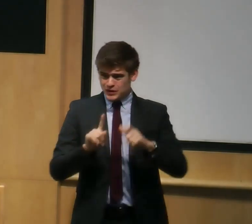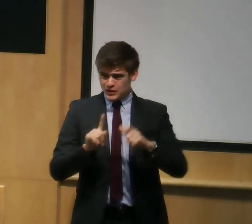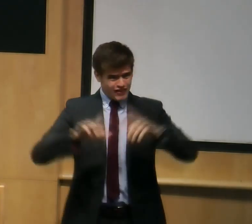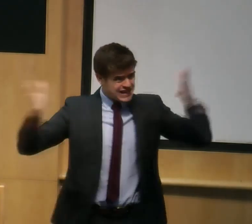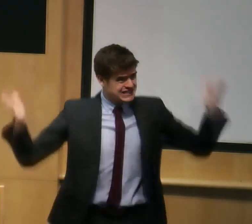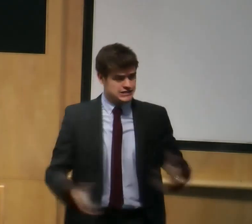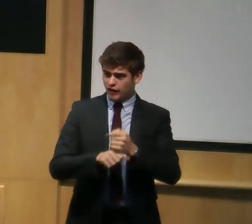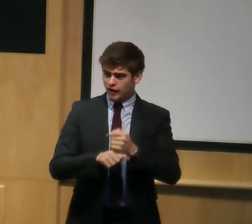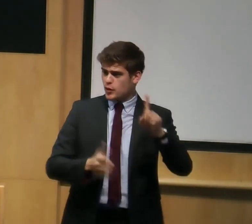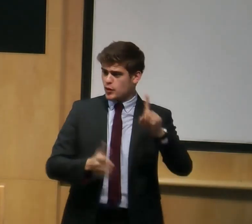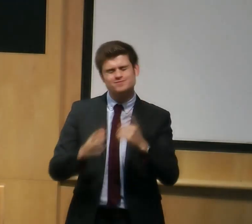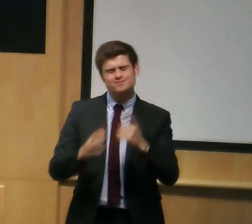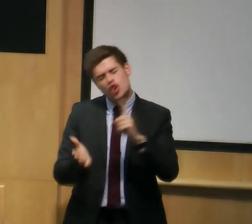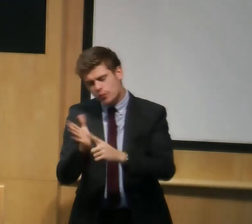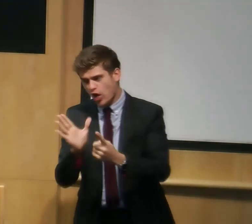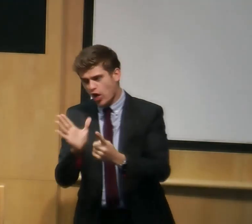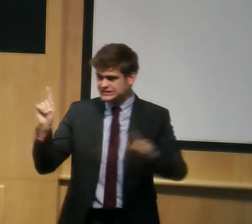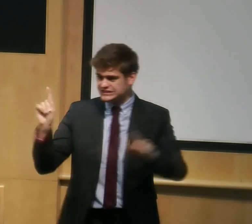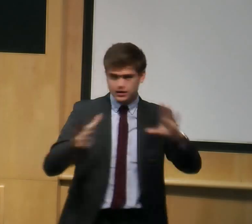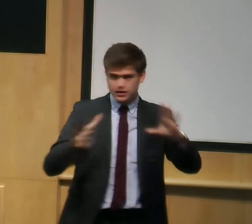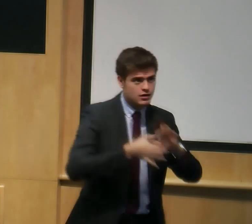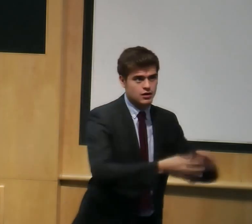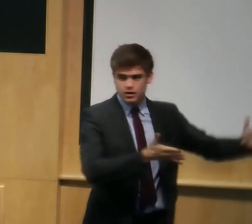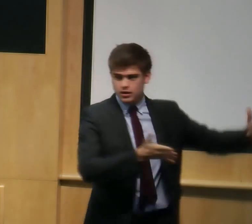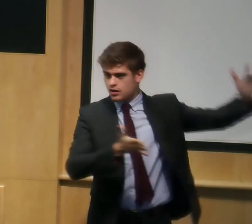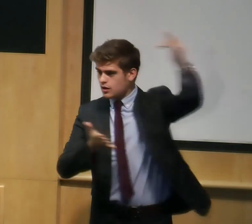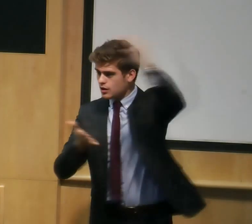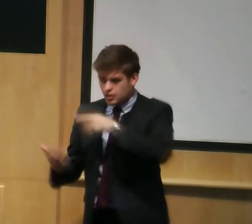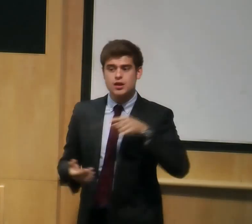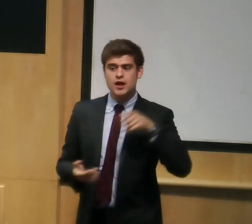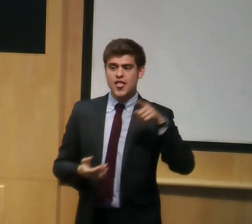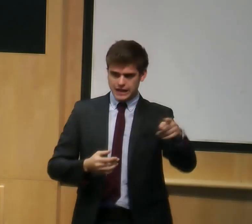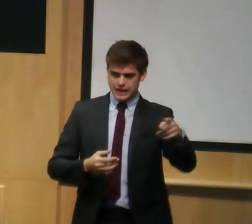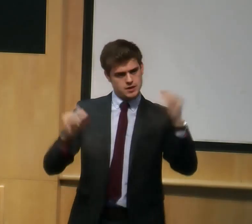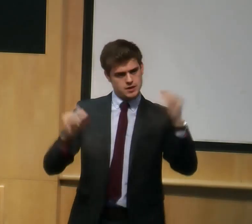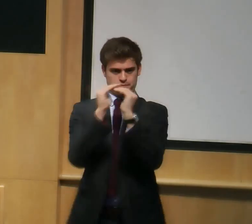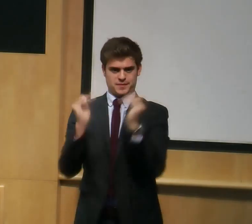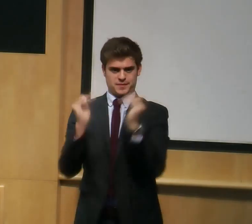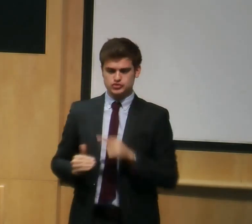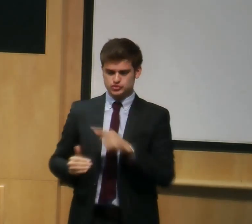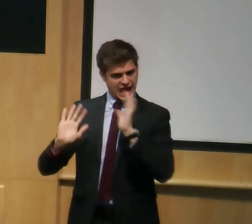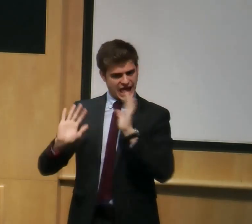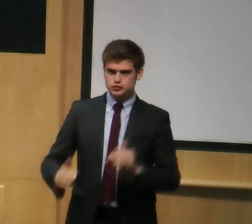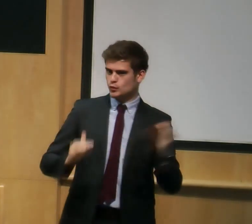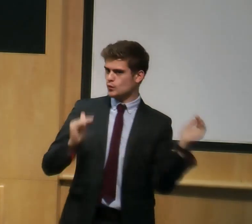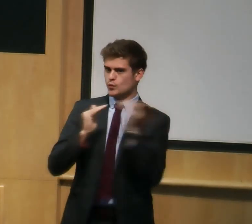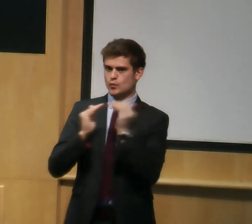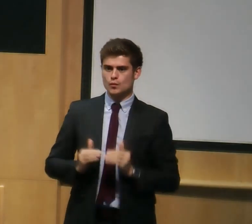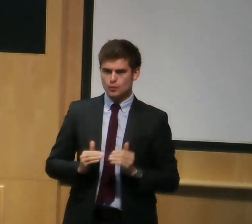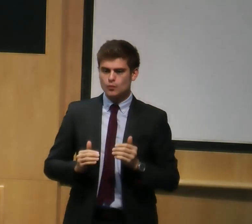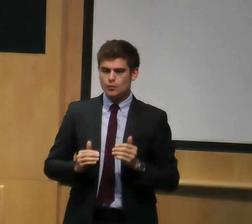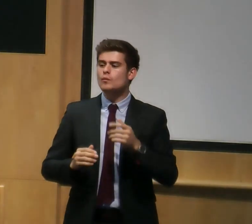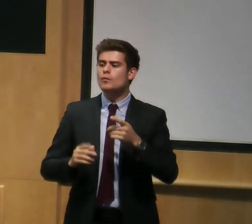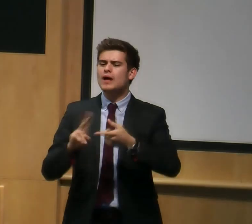really good, positive example to show what the BDA have been doing to work regionally. Now, this